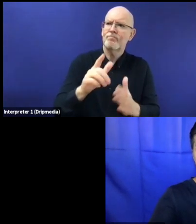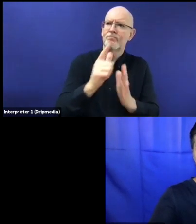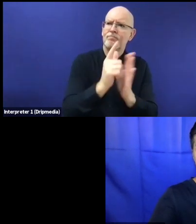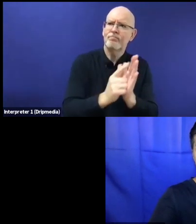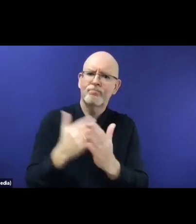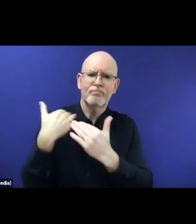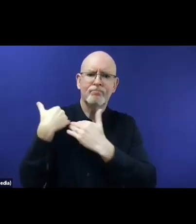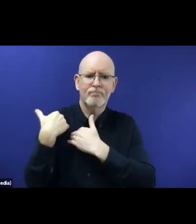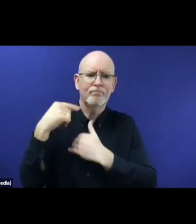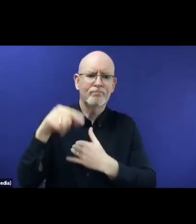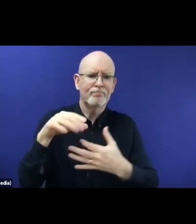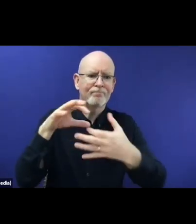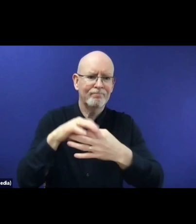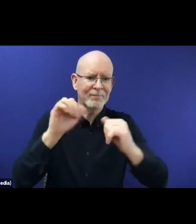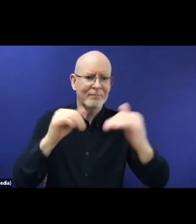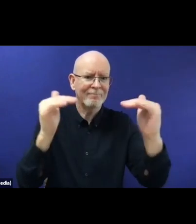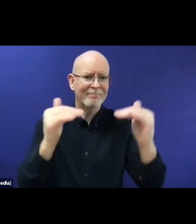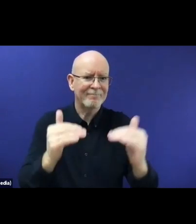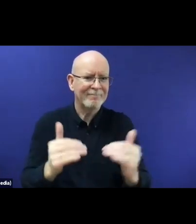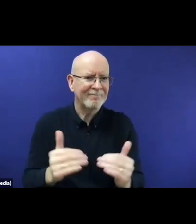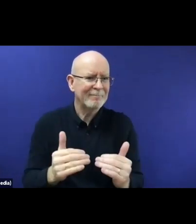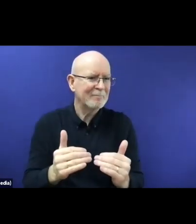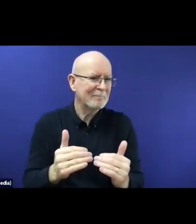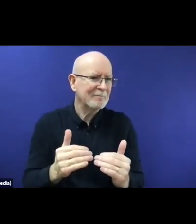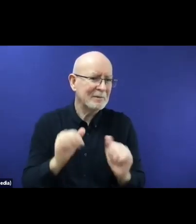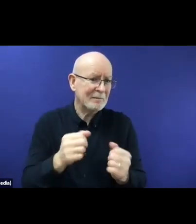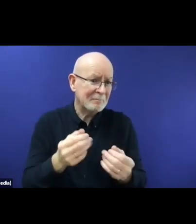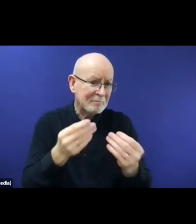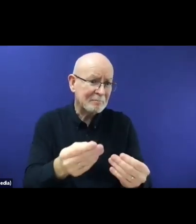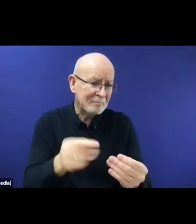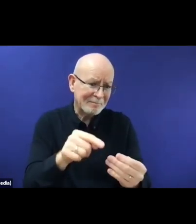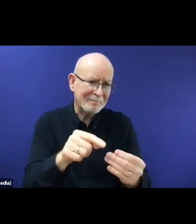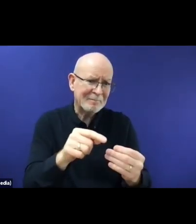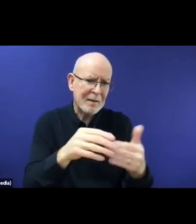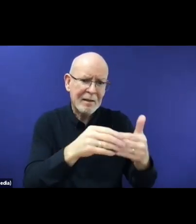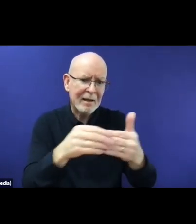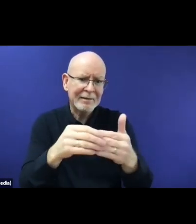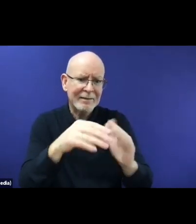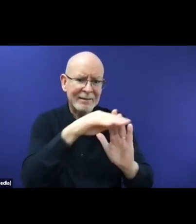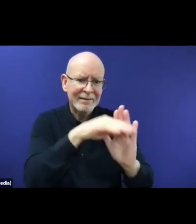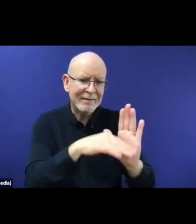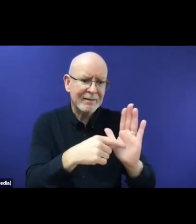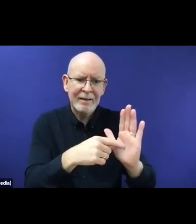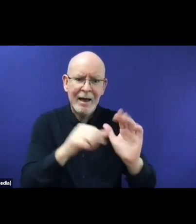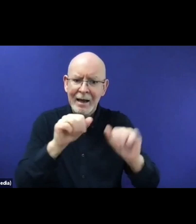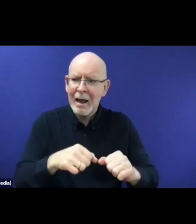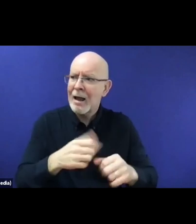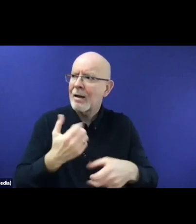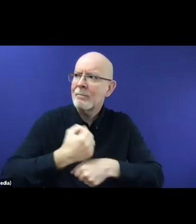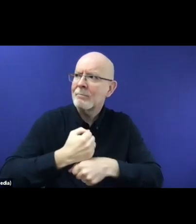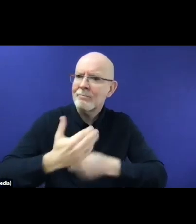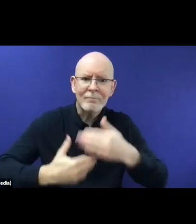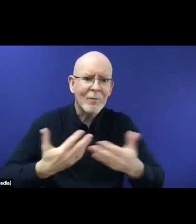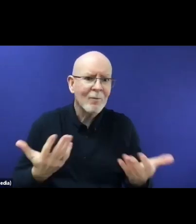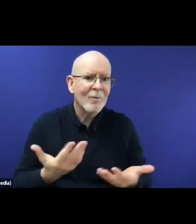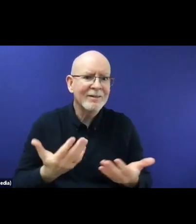have also committed to providing more protection regardless of the law, for example, through deeds of commitment coordinated by Geneva. A lot